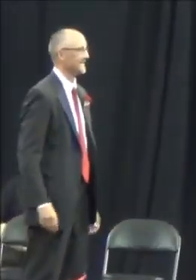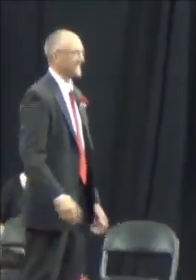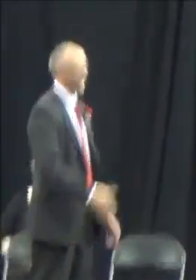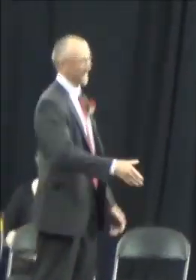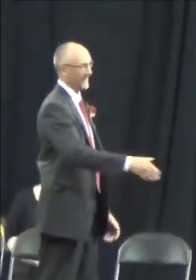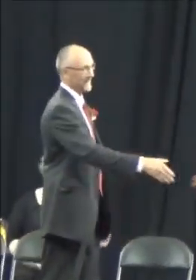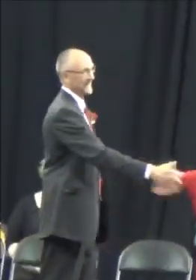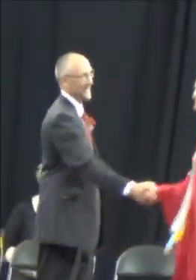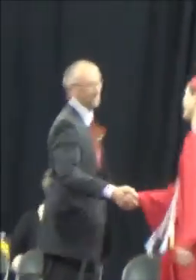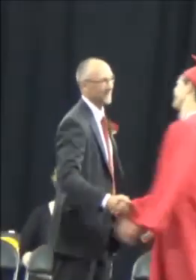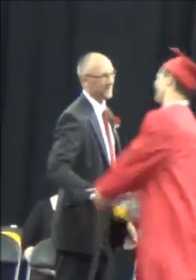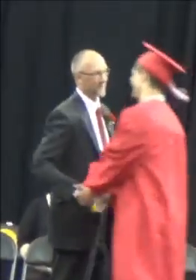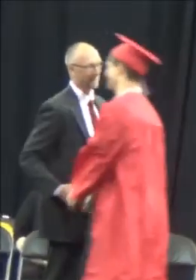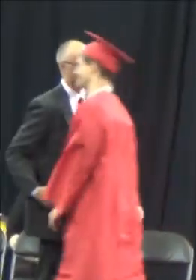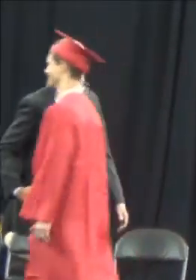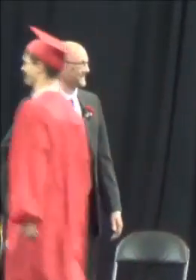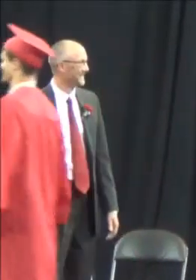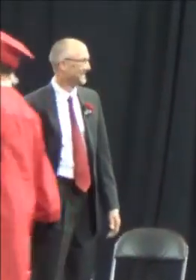Joseph Cavanaugh.